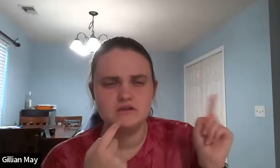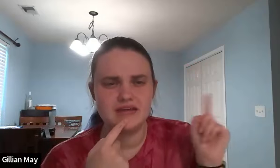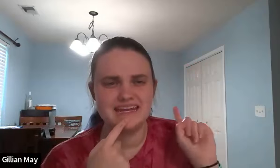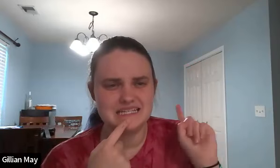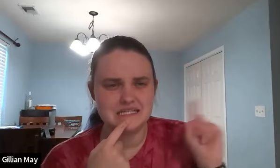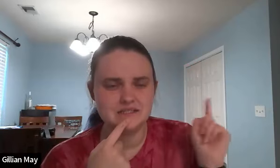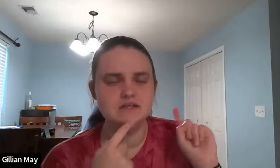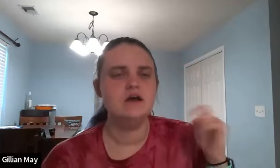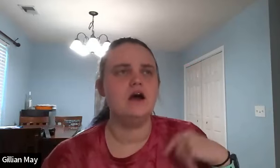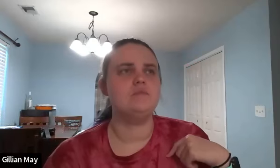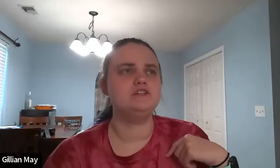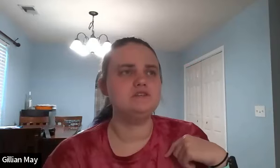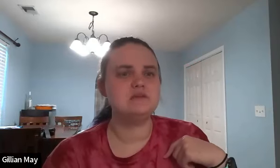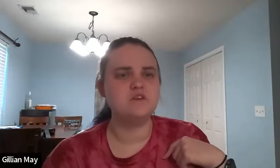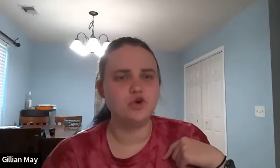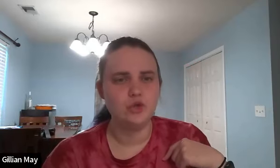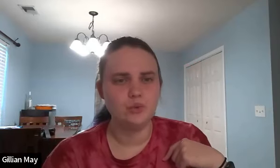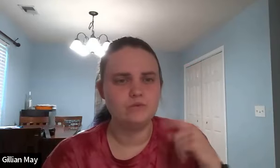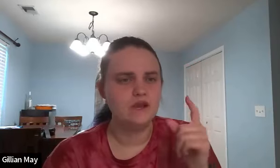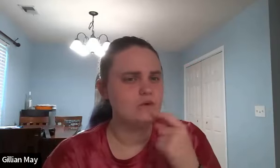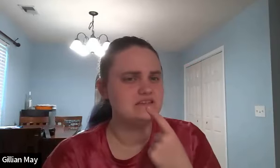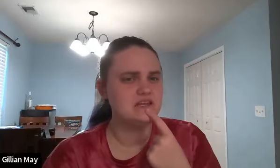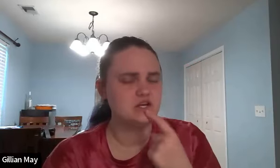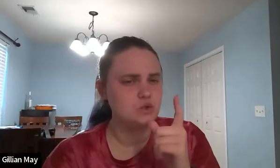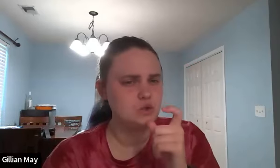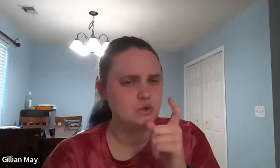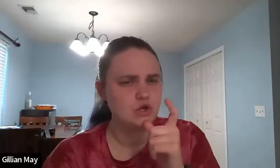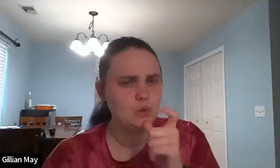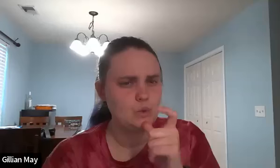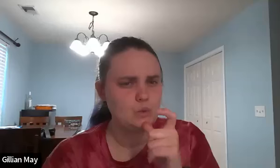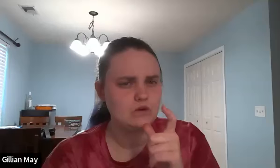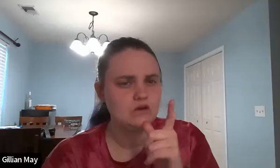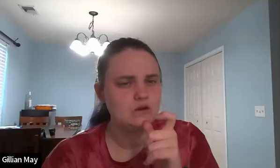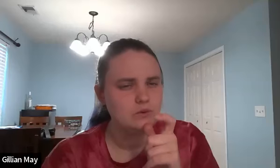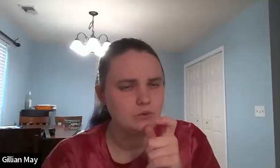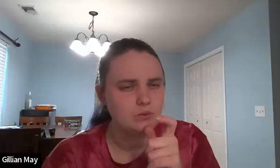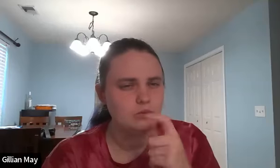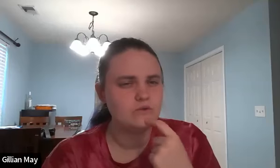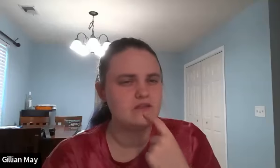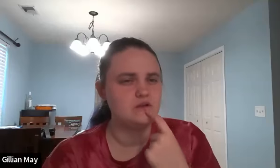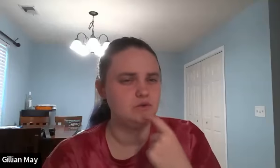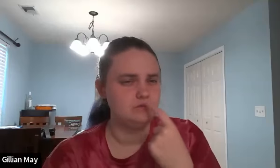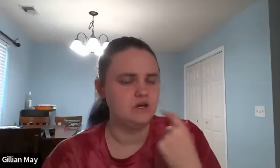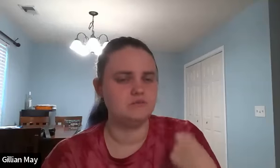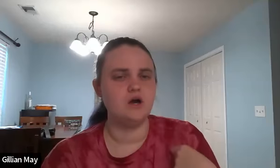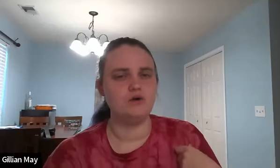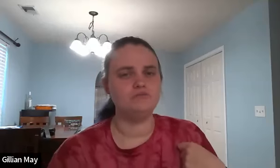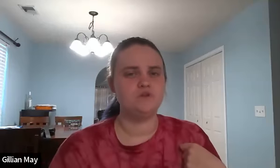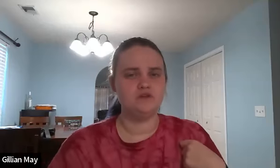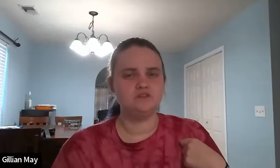that ending. They do the same thing for who. They always end that Q, like who with that little O.